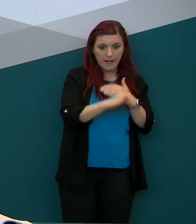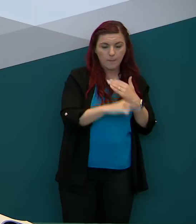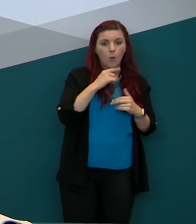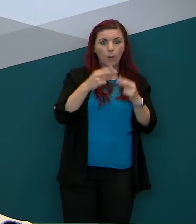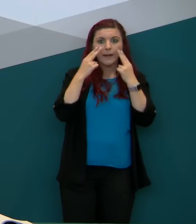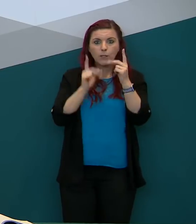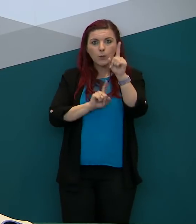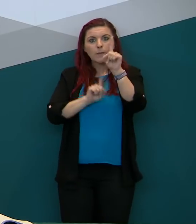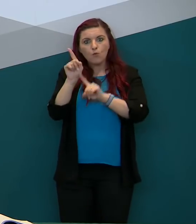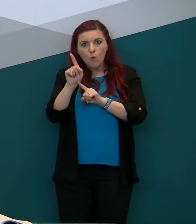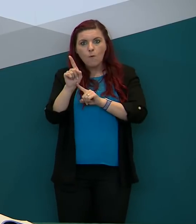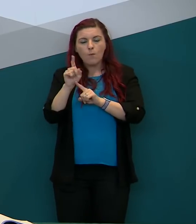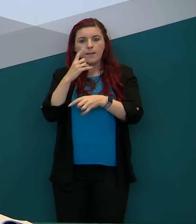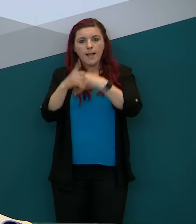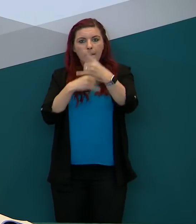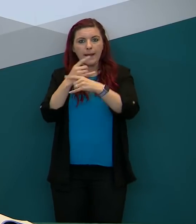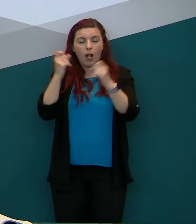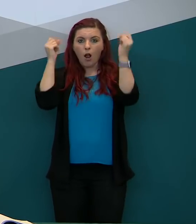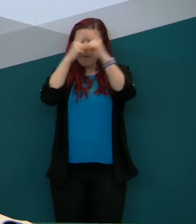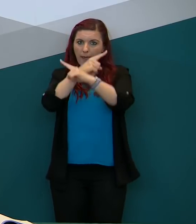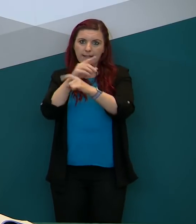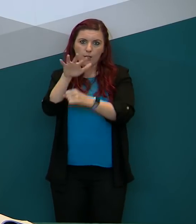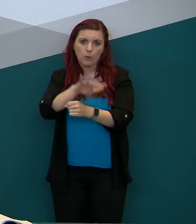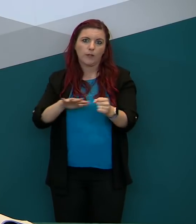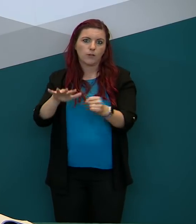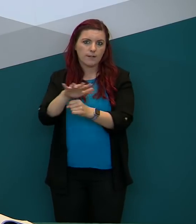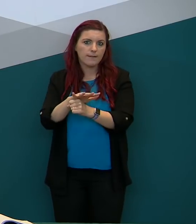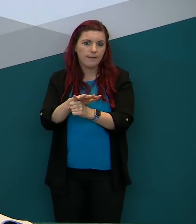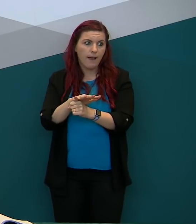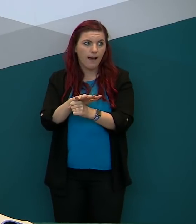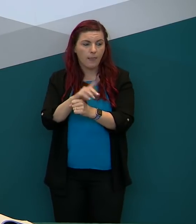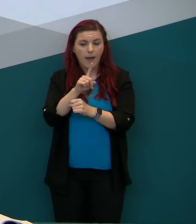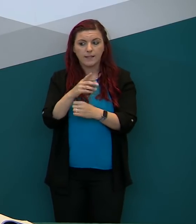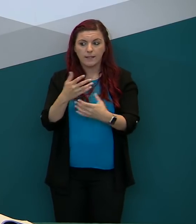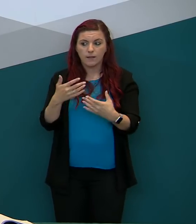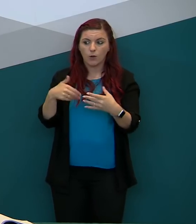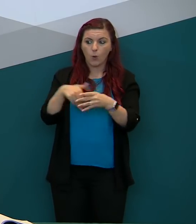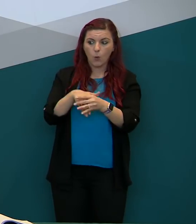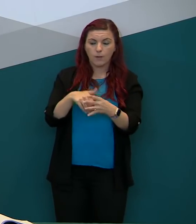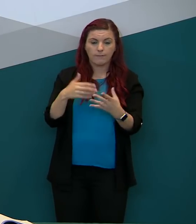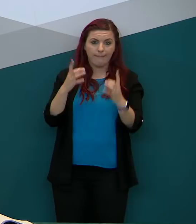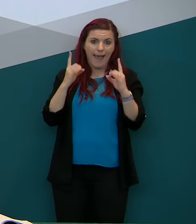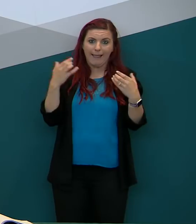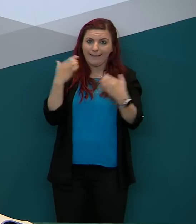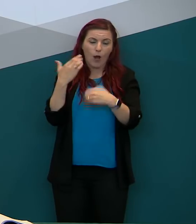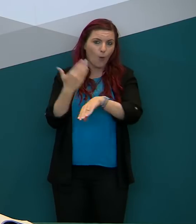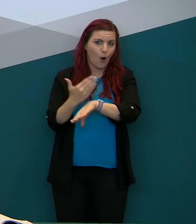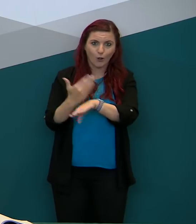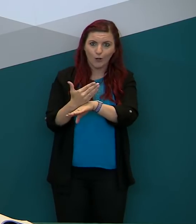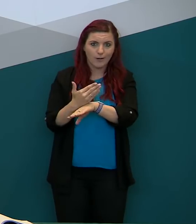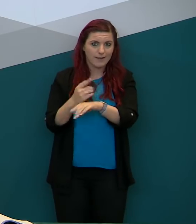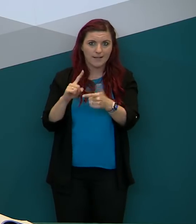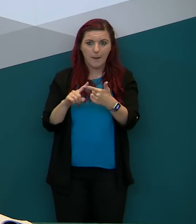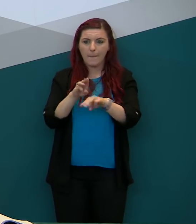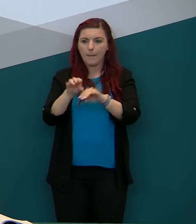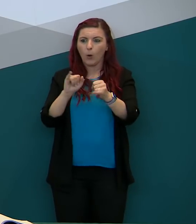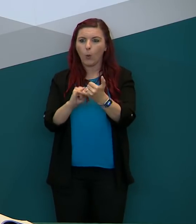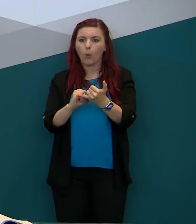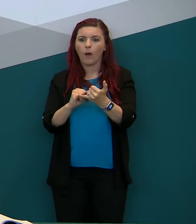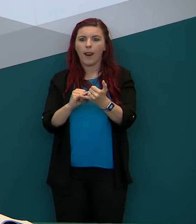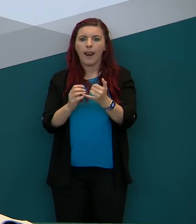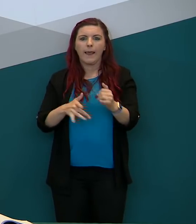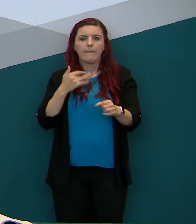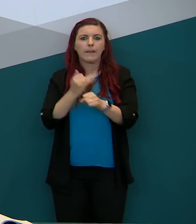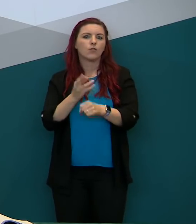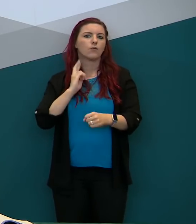called the more complex cases, and that is, by their very nature, healthcare workers, people in residential care